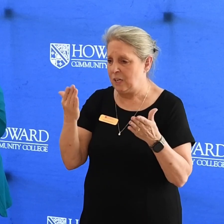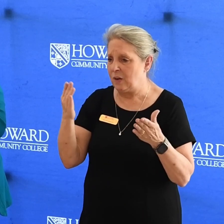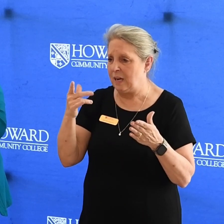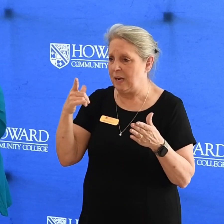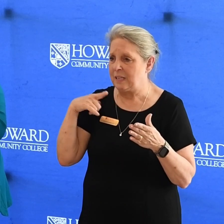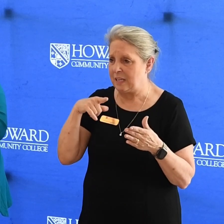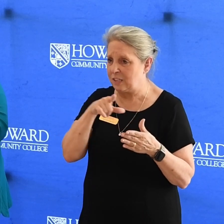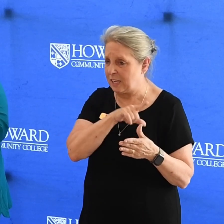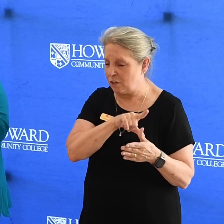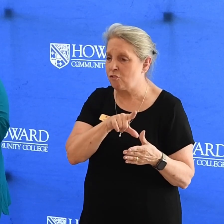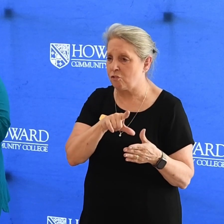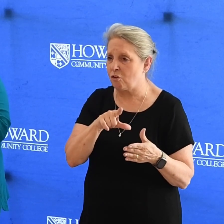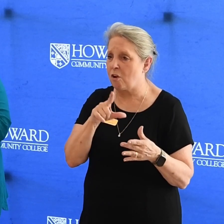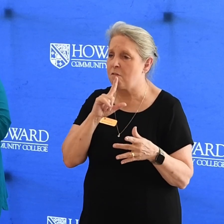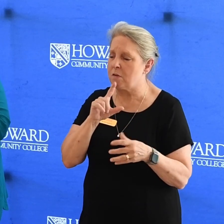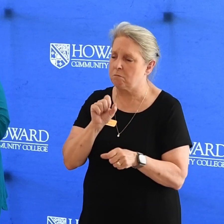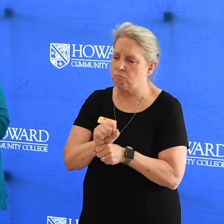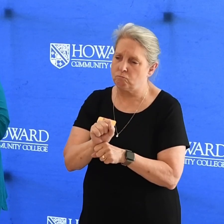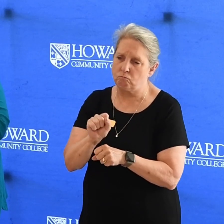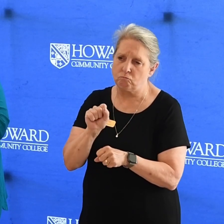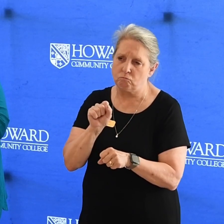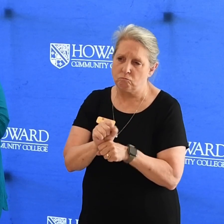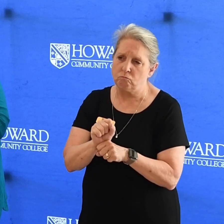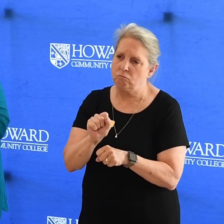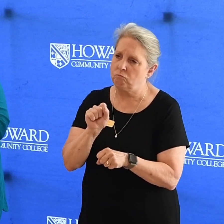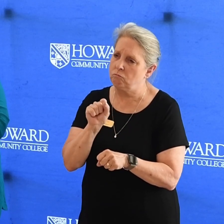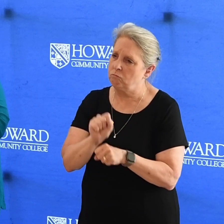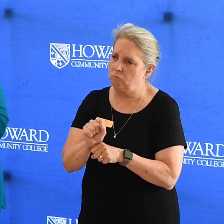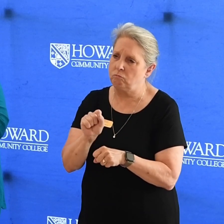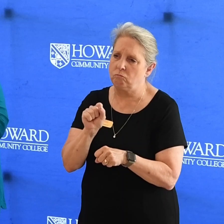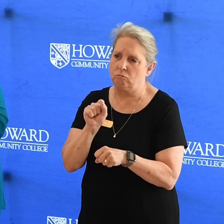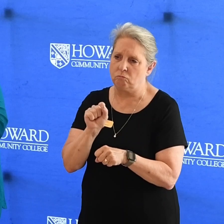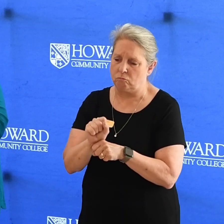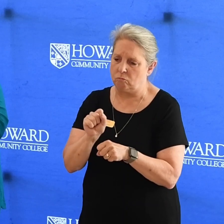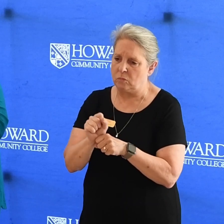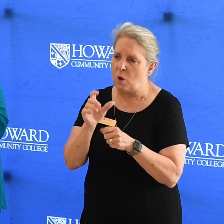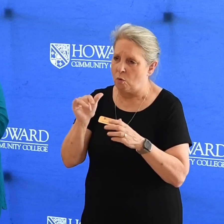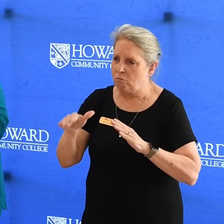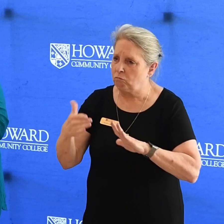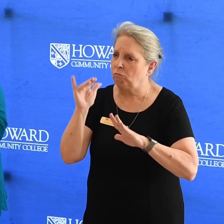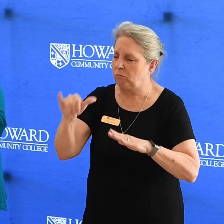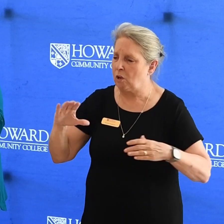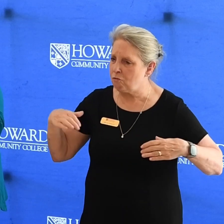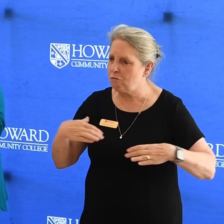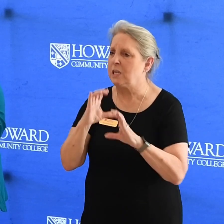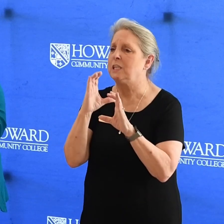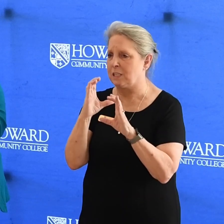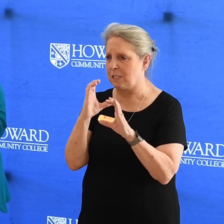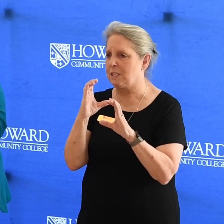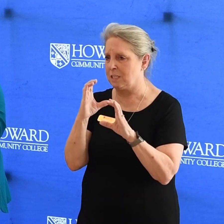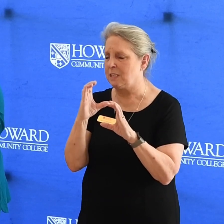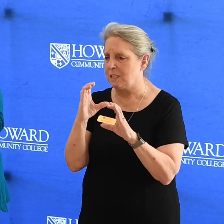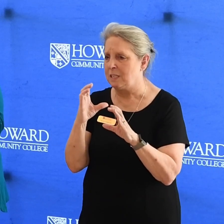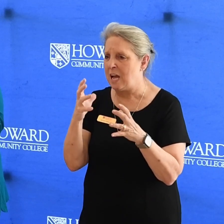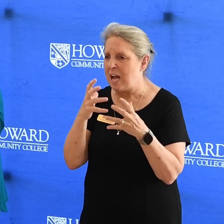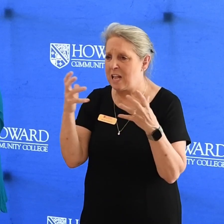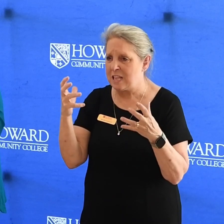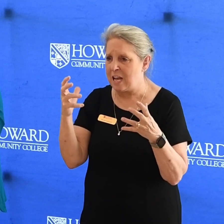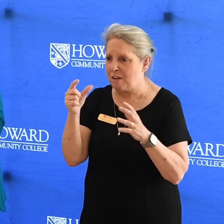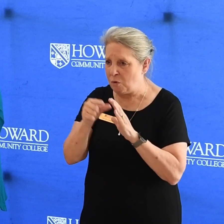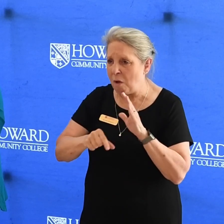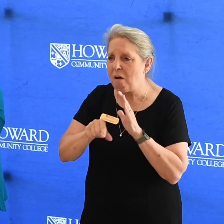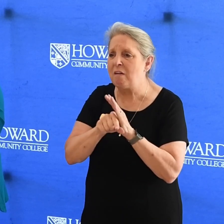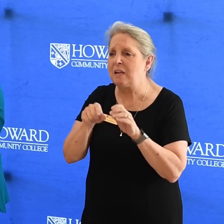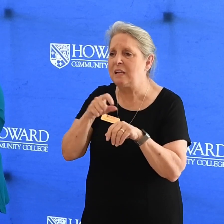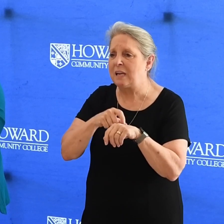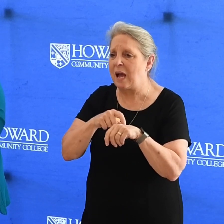legislature are doing a lot of work to try to address that crisis. And we spent a lot of quality time